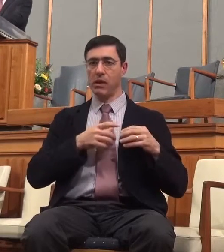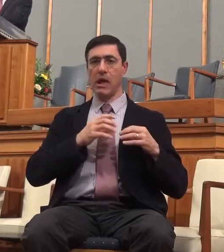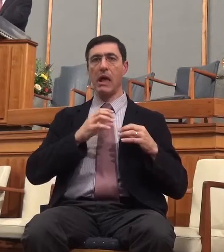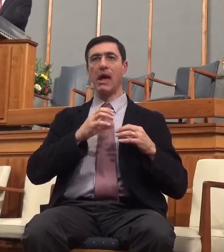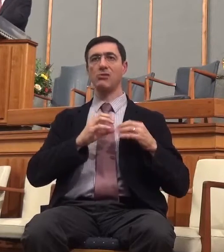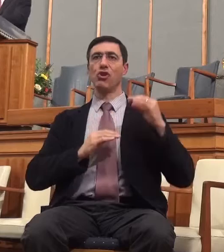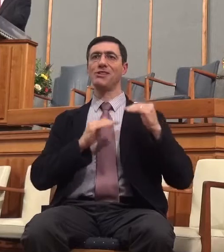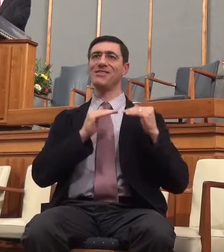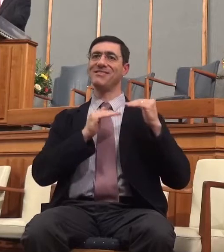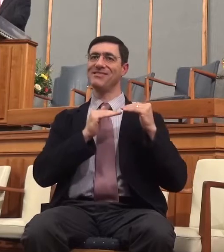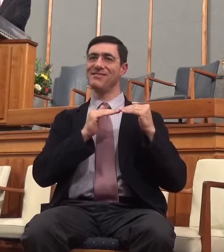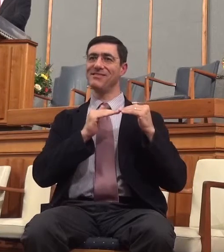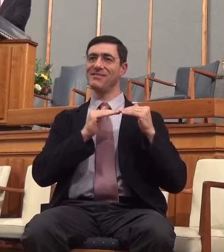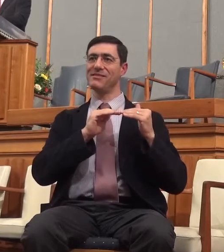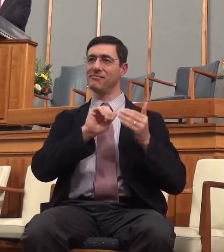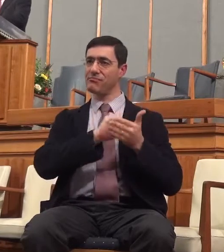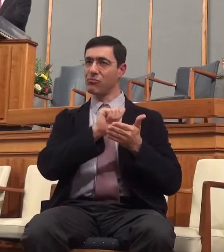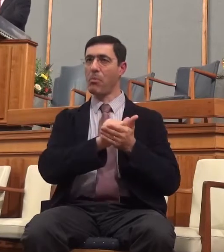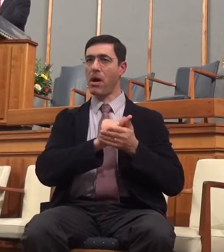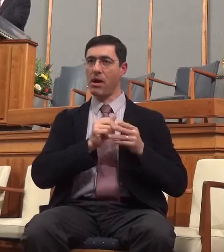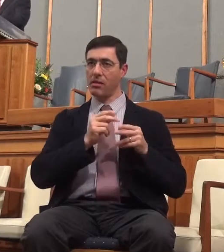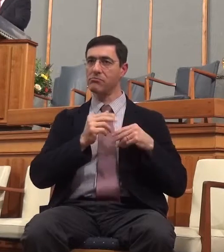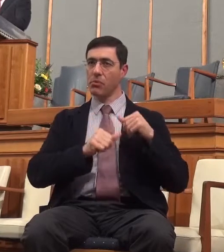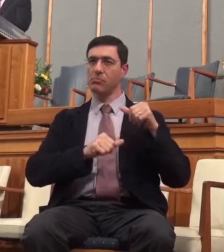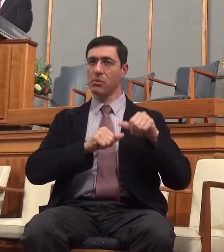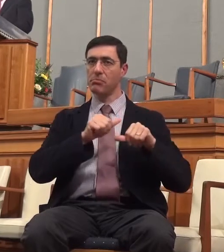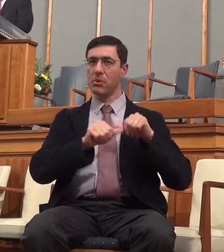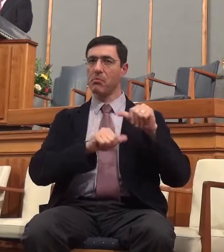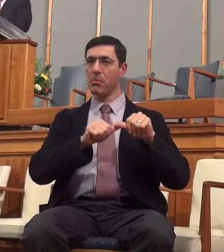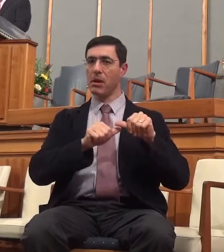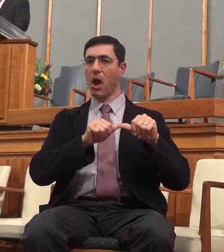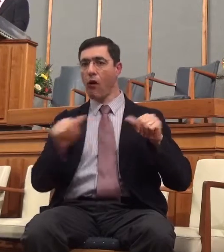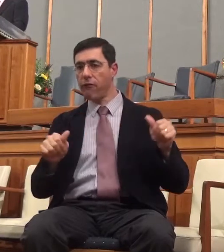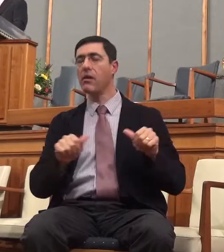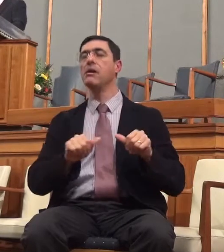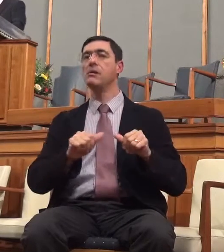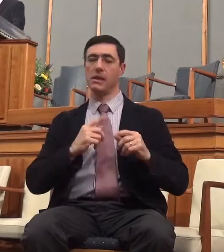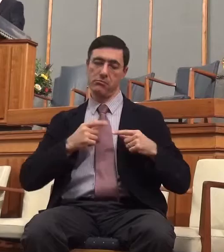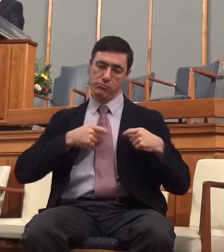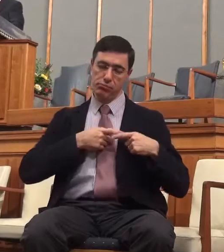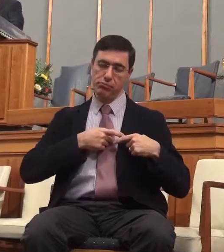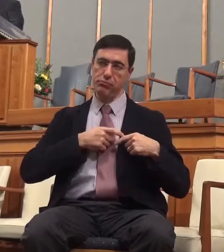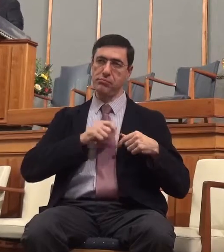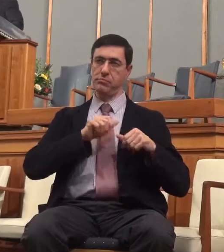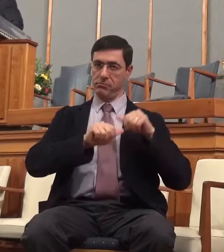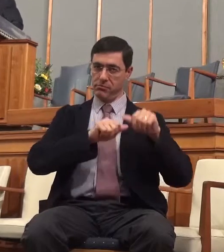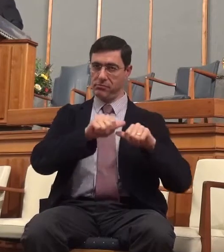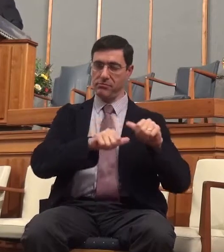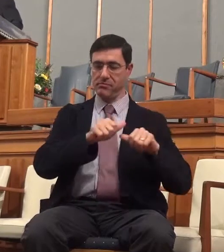it cut the open? No, it was all done by catheters, and the catheters were fed in through the vein,